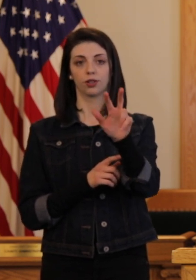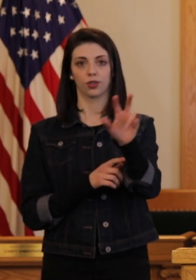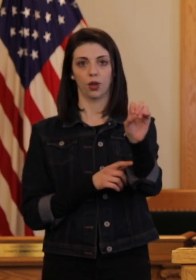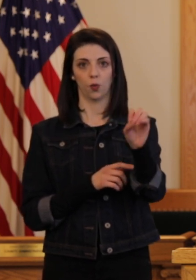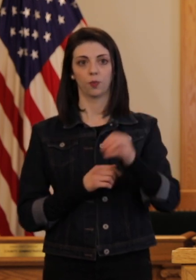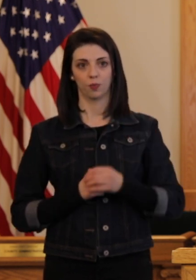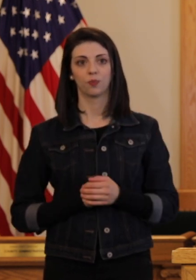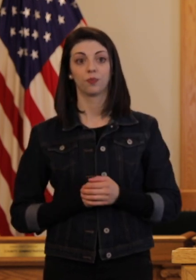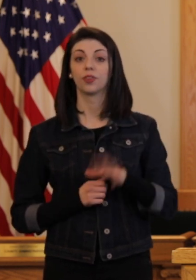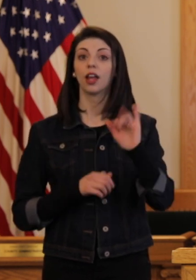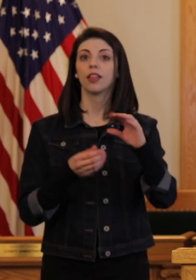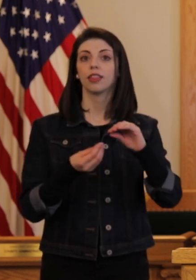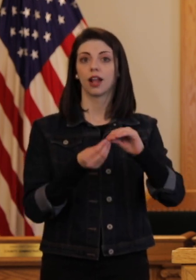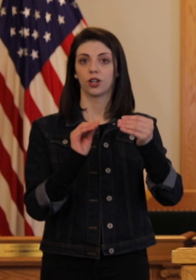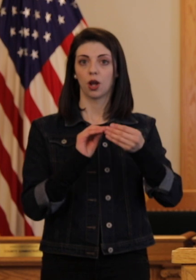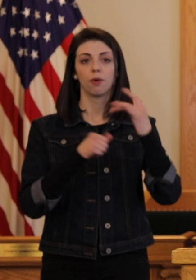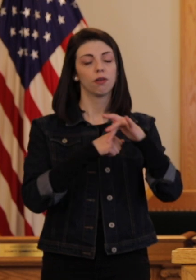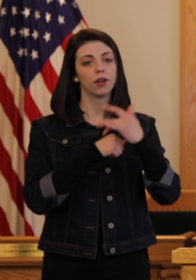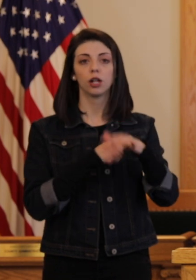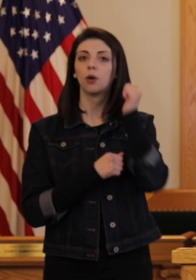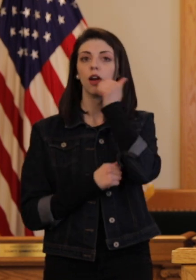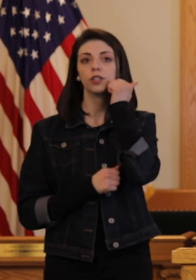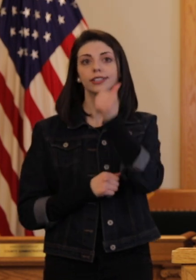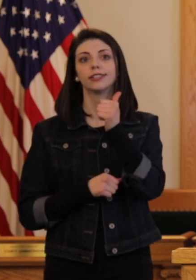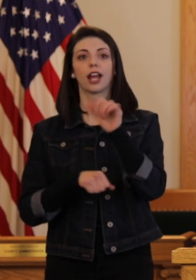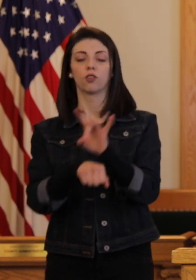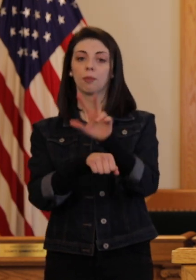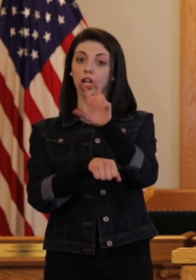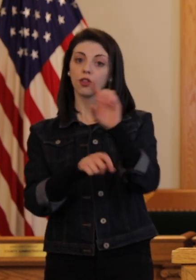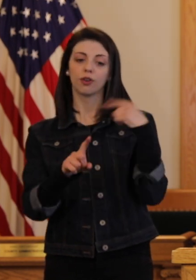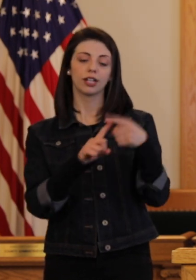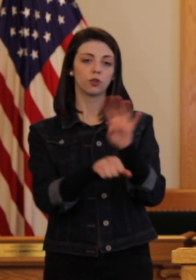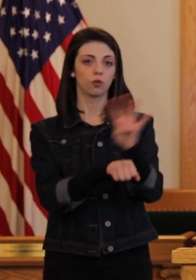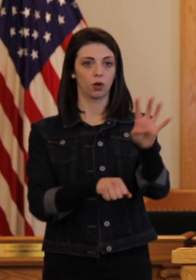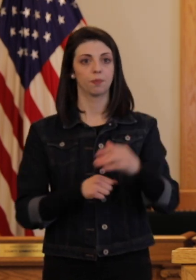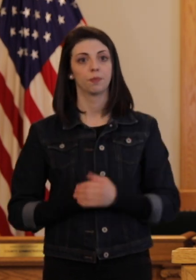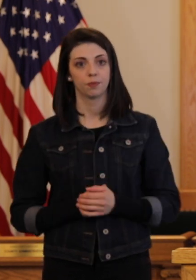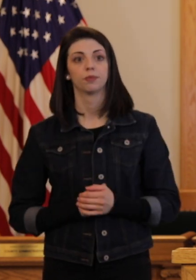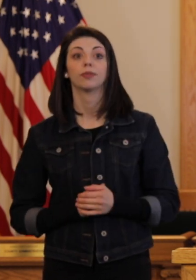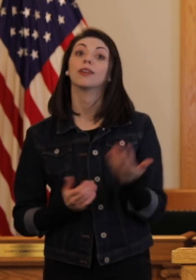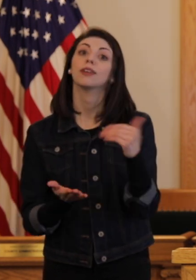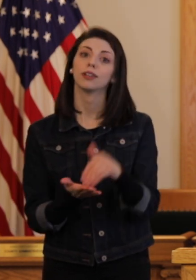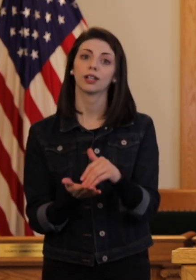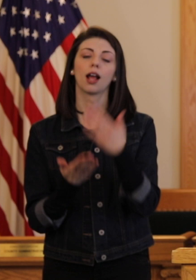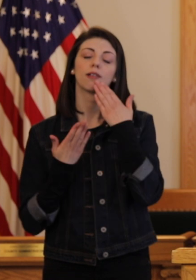315-349-3330. This hotline service is staffed every day from 8:30 a.m. to 4 p.m. Once again,